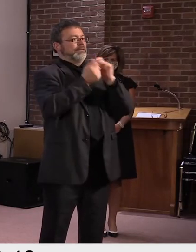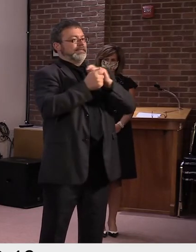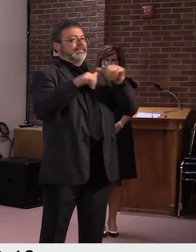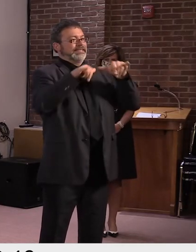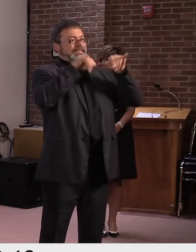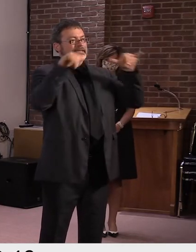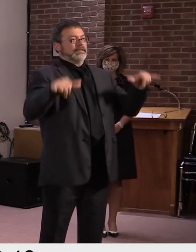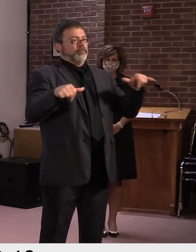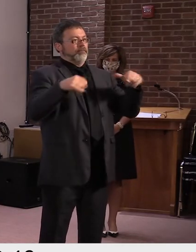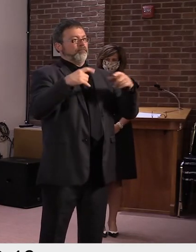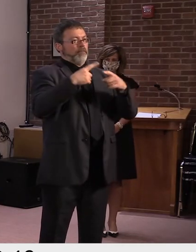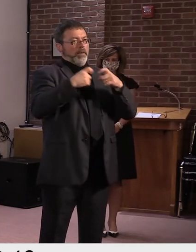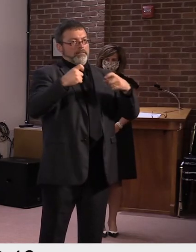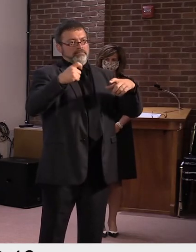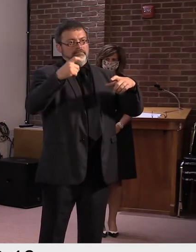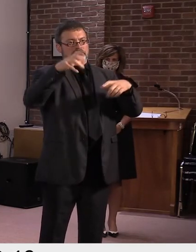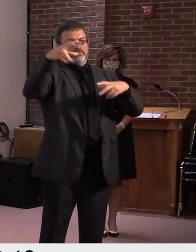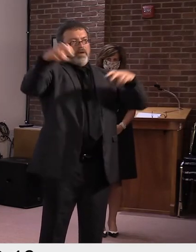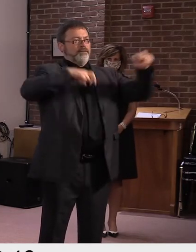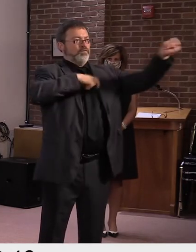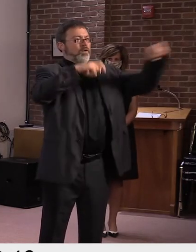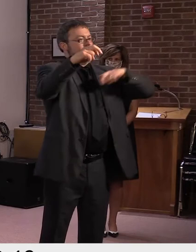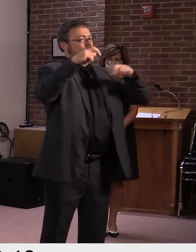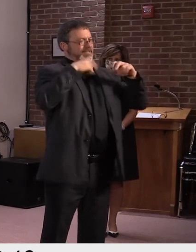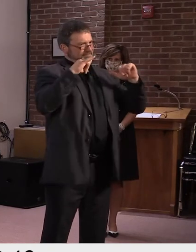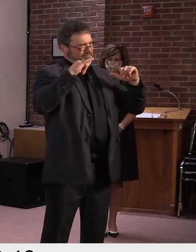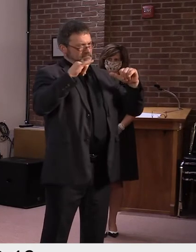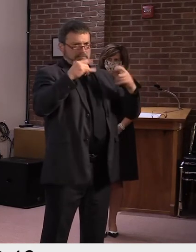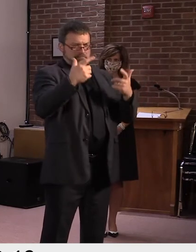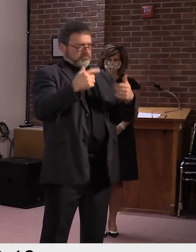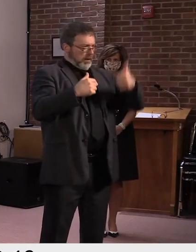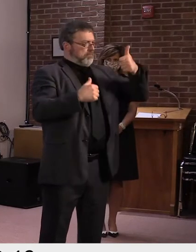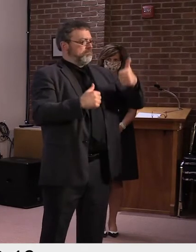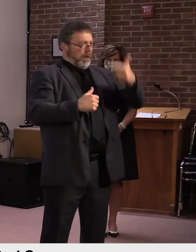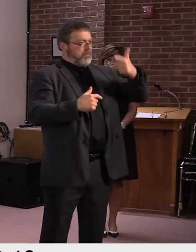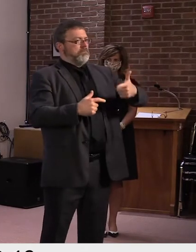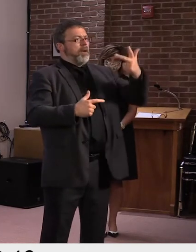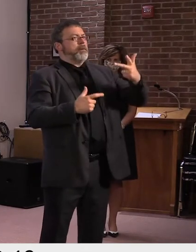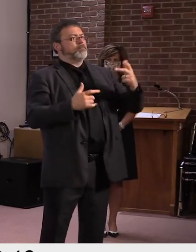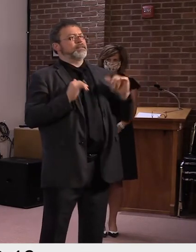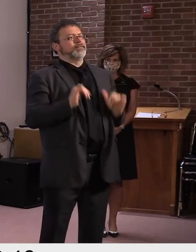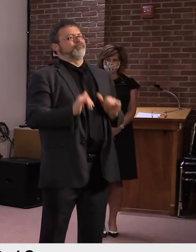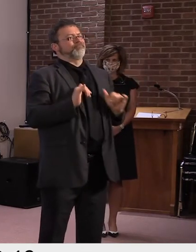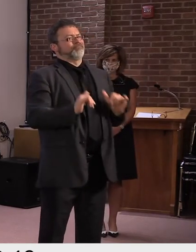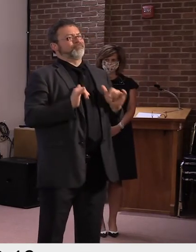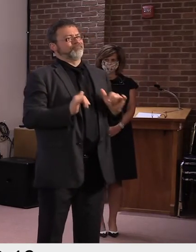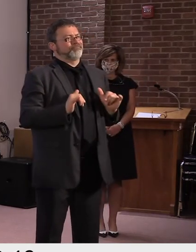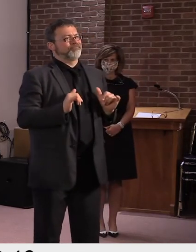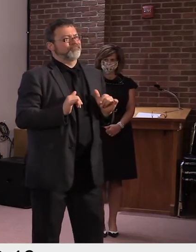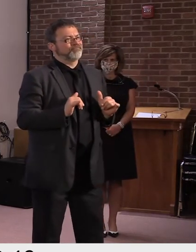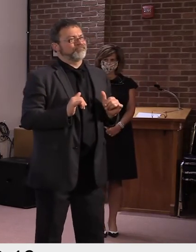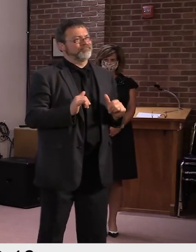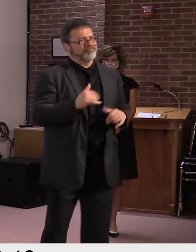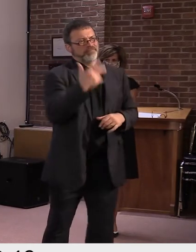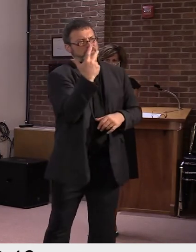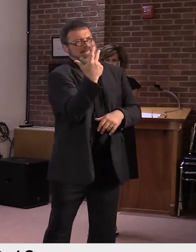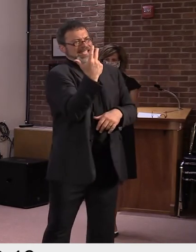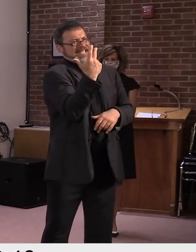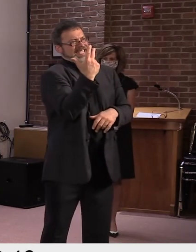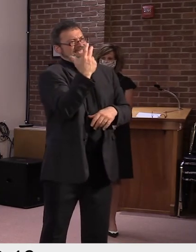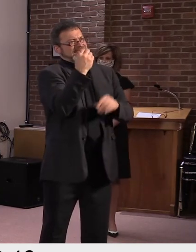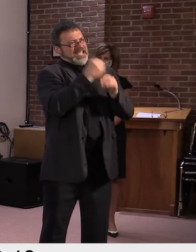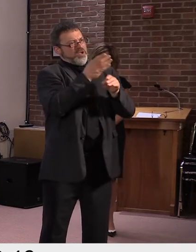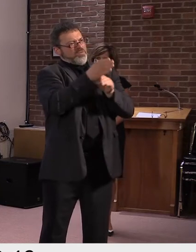we quarantine at individual facilities. So what we're looking at is trying to find